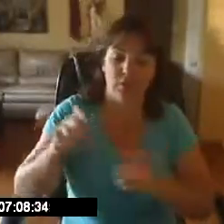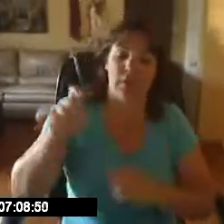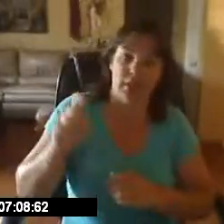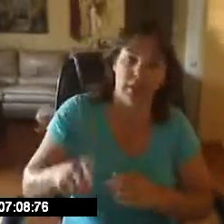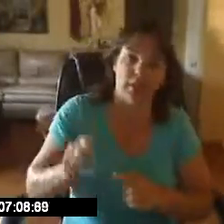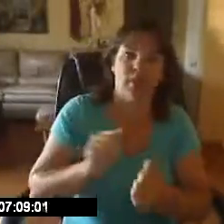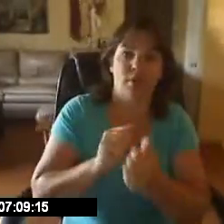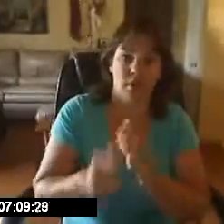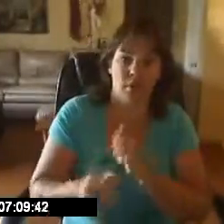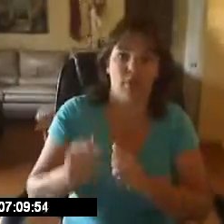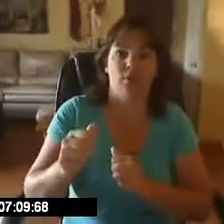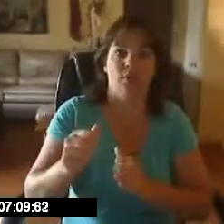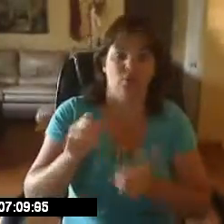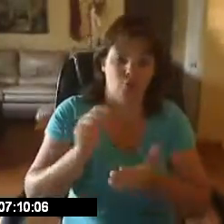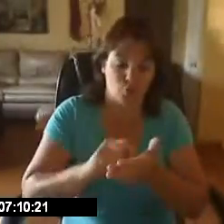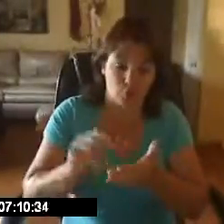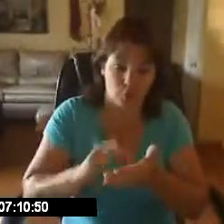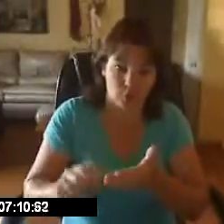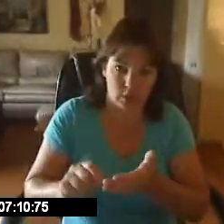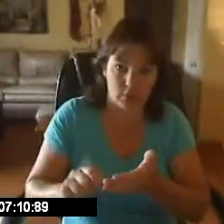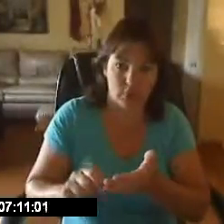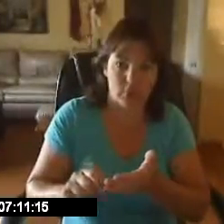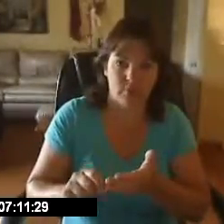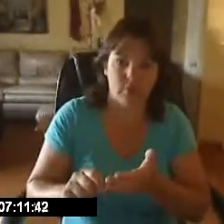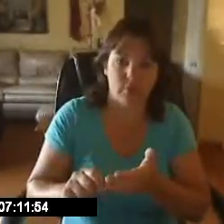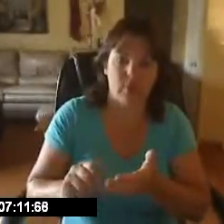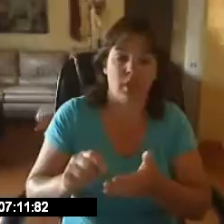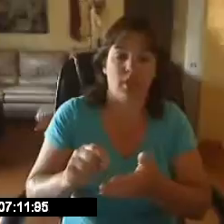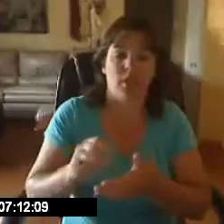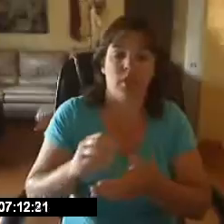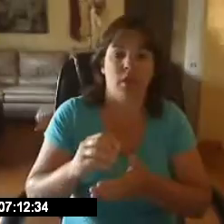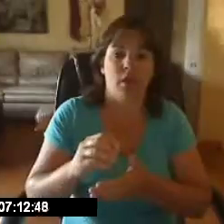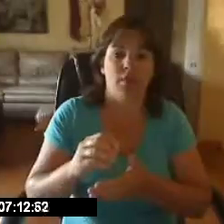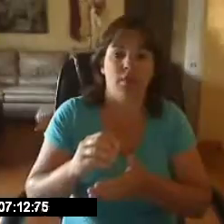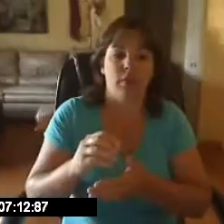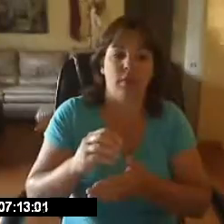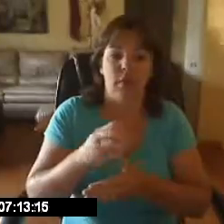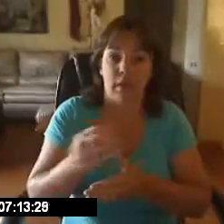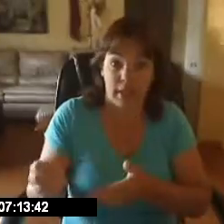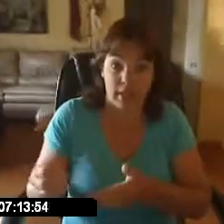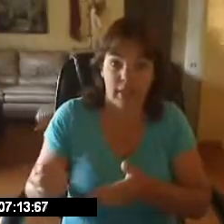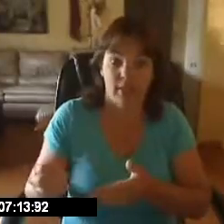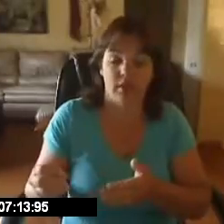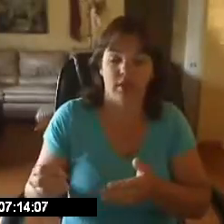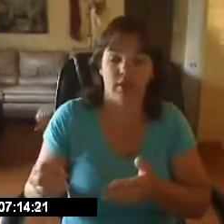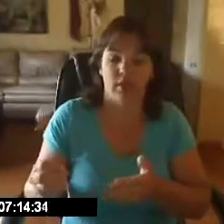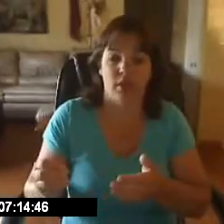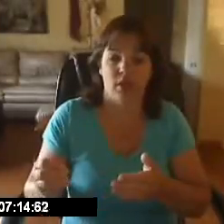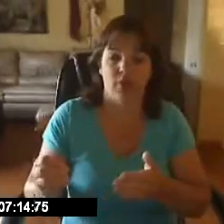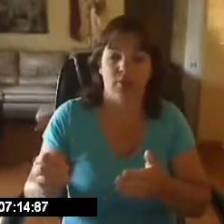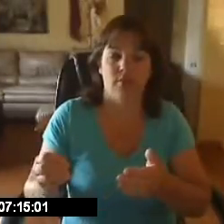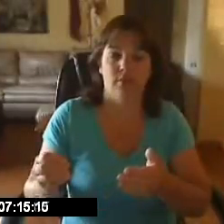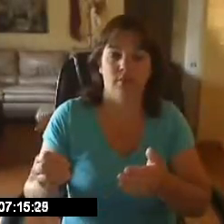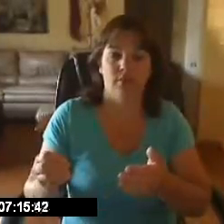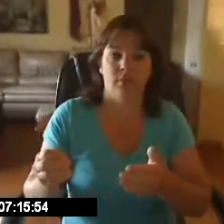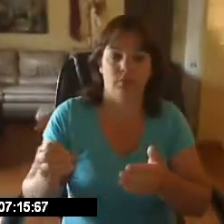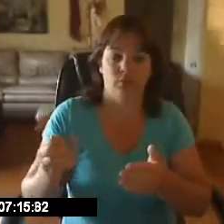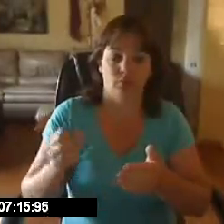a standard score on the interview portion of the test, and you will have scored a high score on